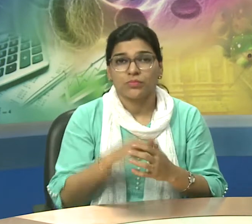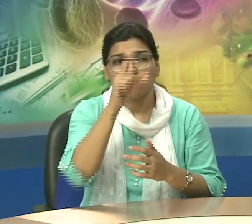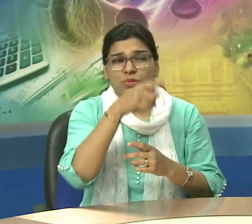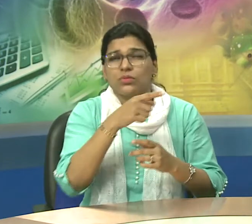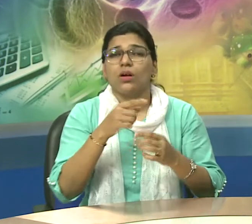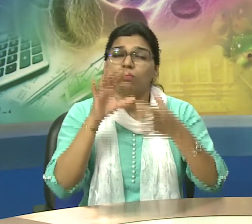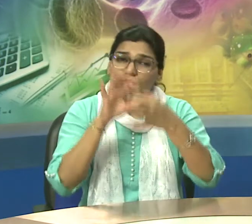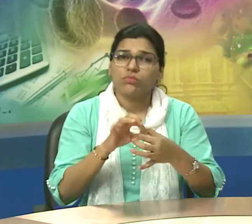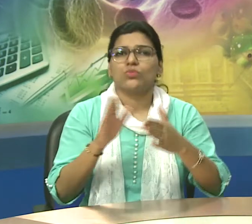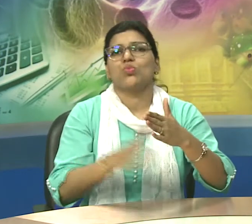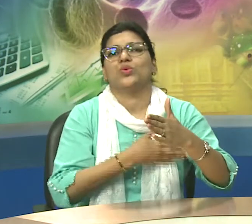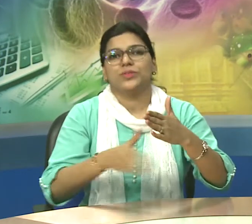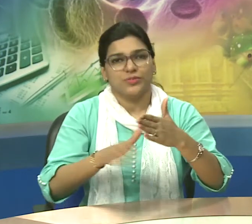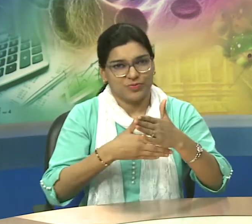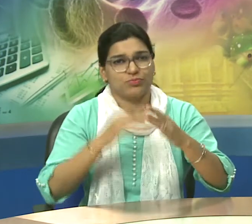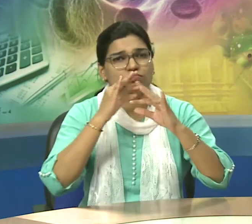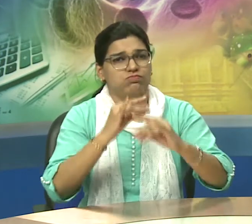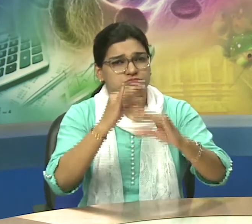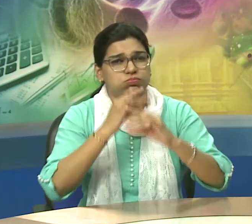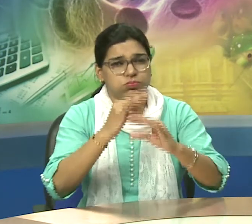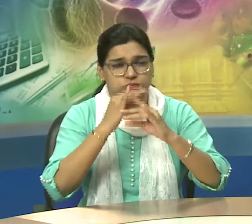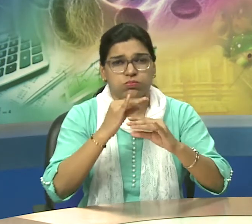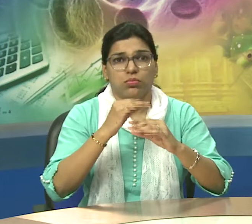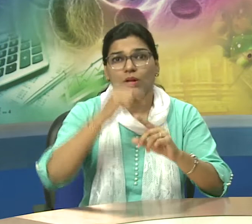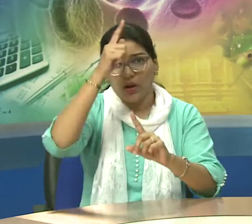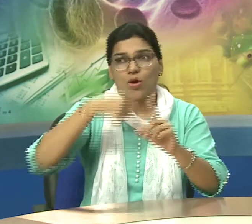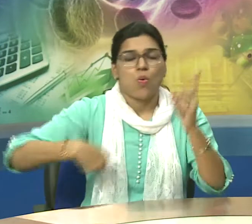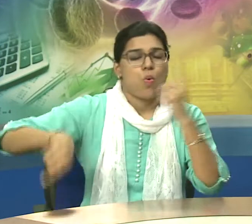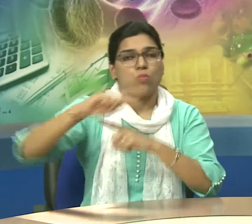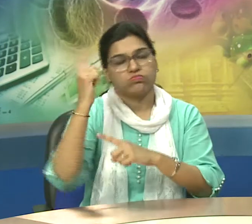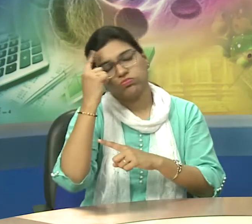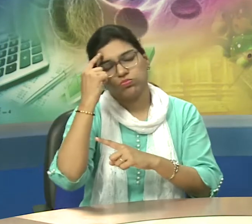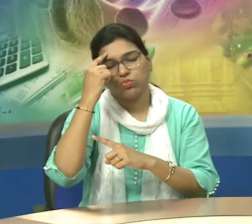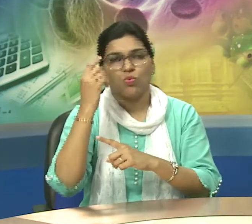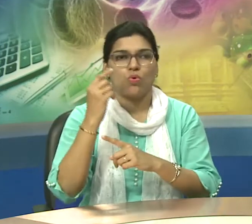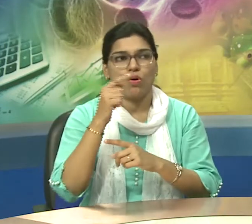great exponent of the same. He was one of the finest Indian